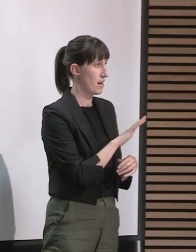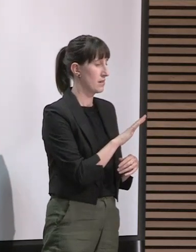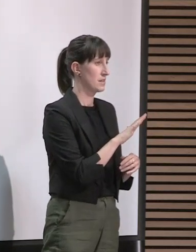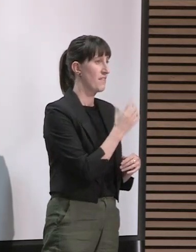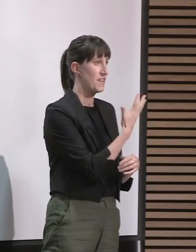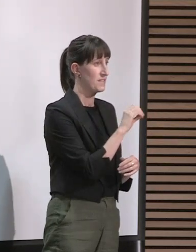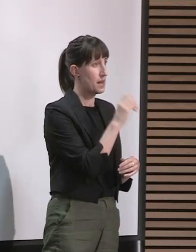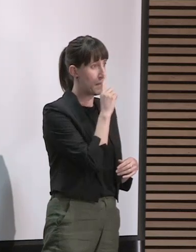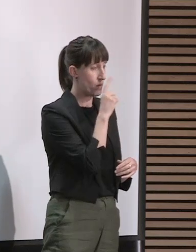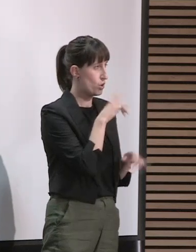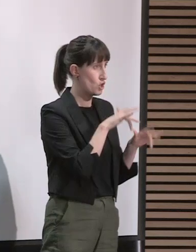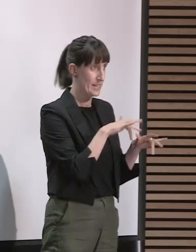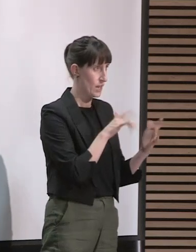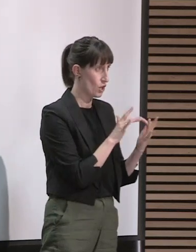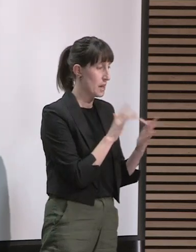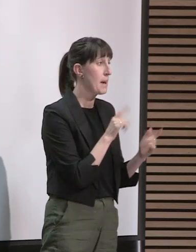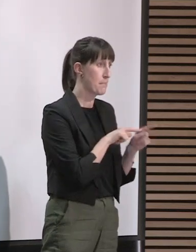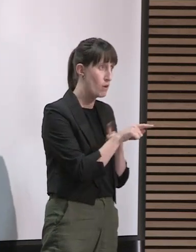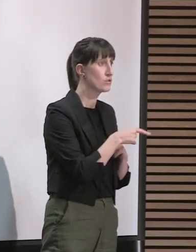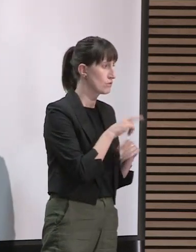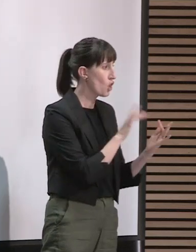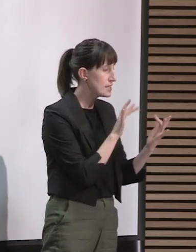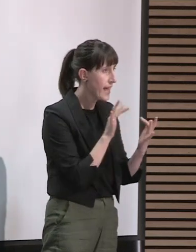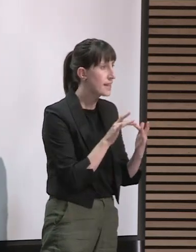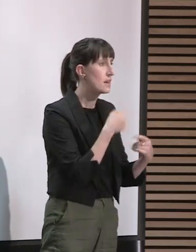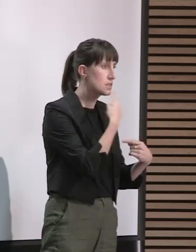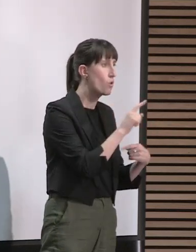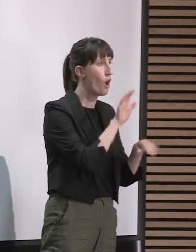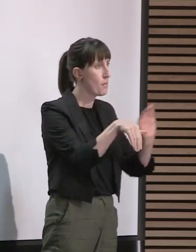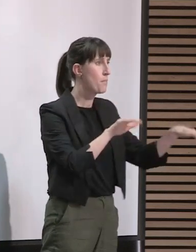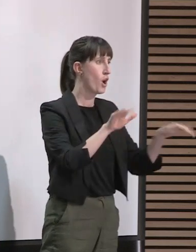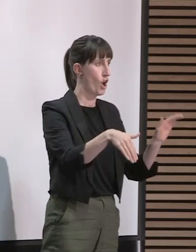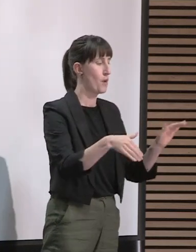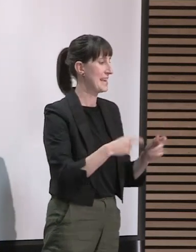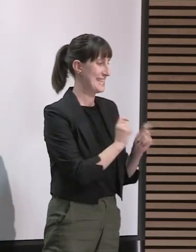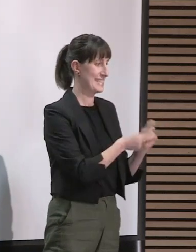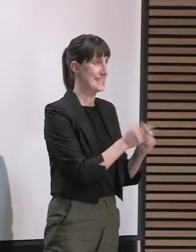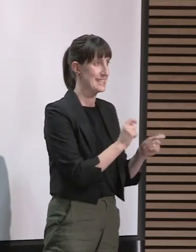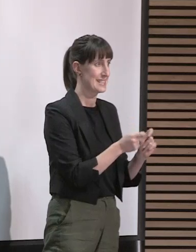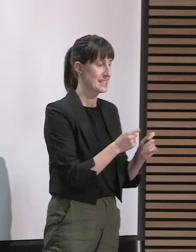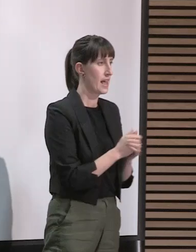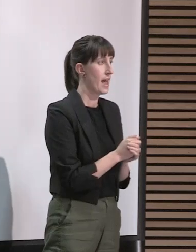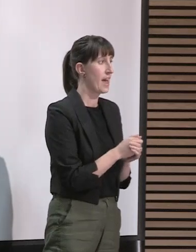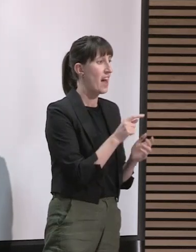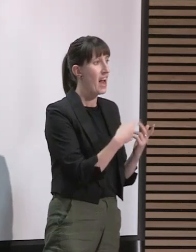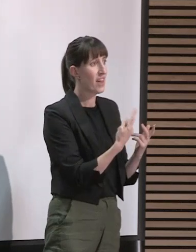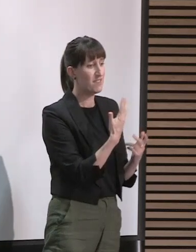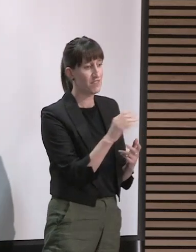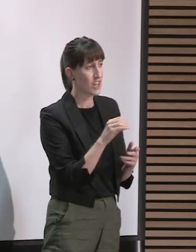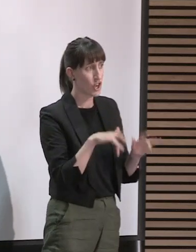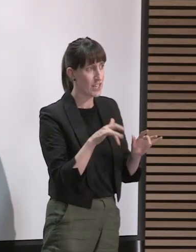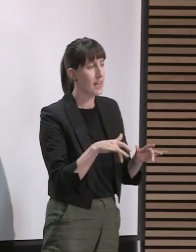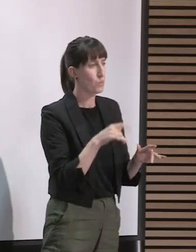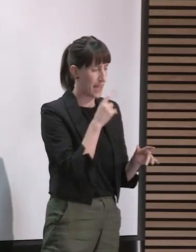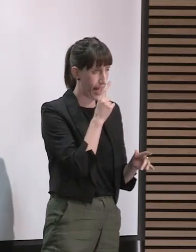are self-isolating and of course being tested at the right time, and we have a process in place to track down the rest of them.